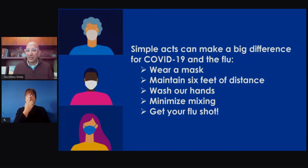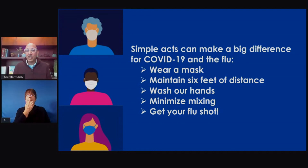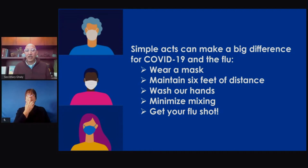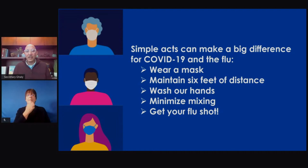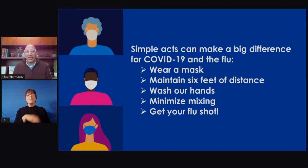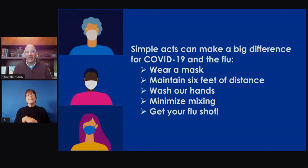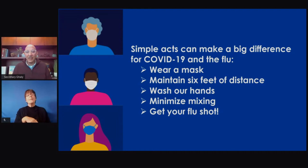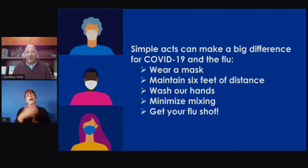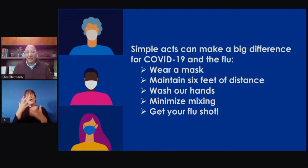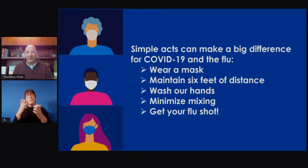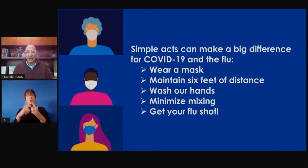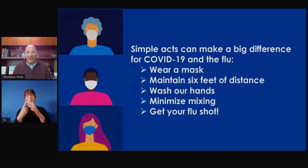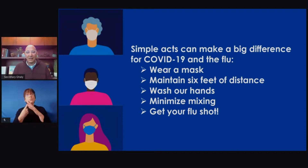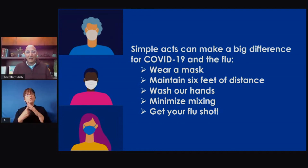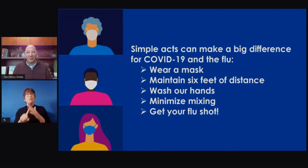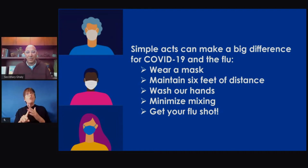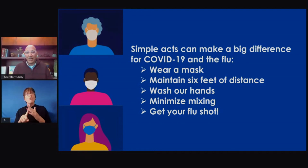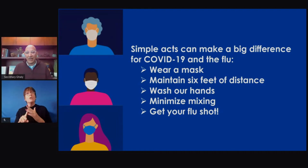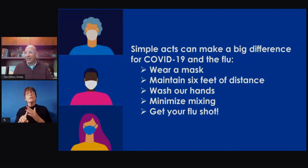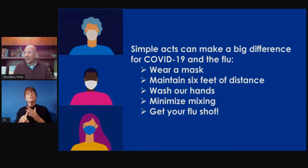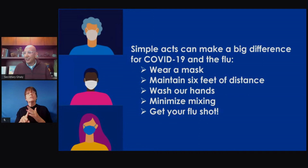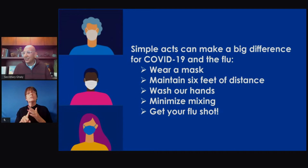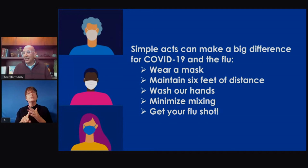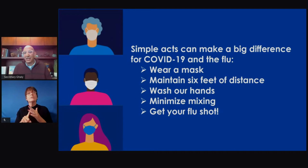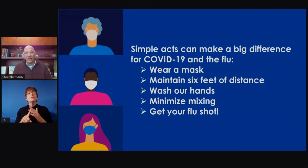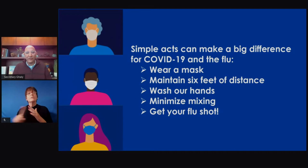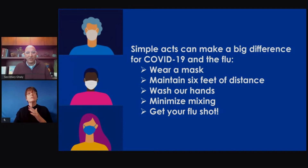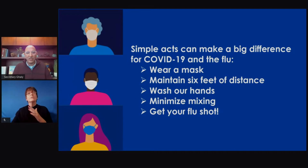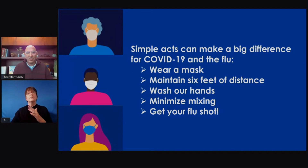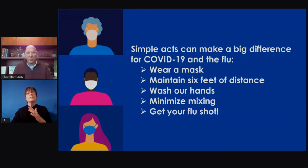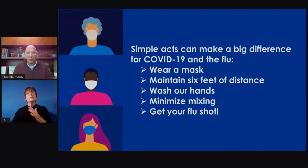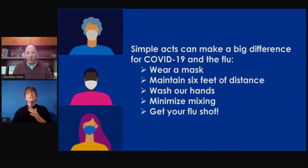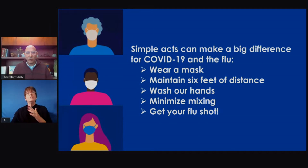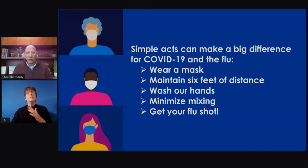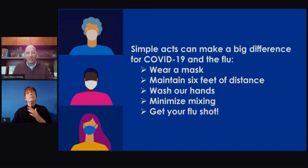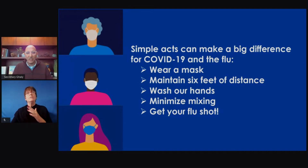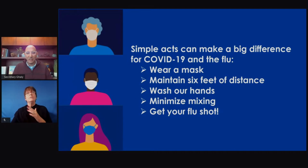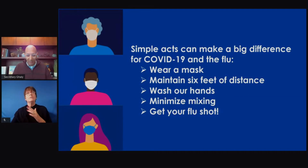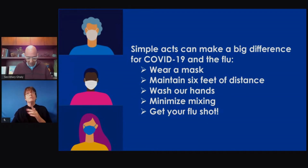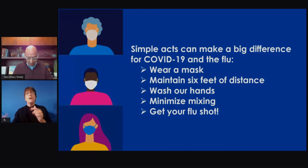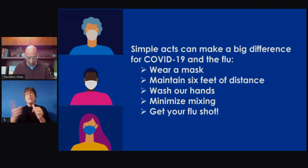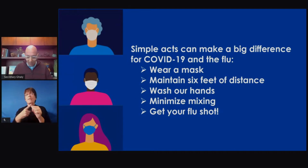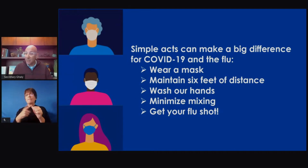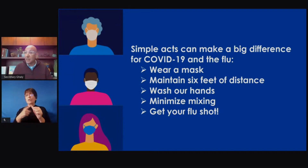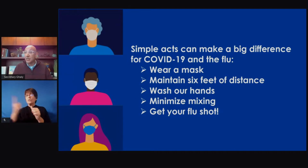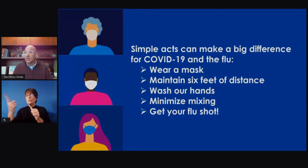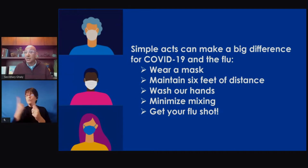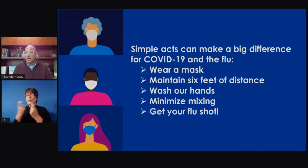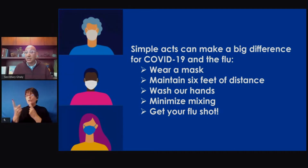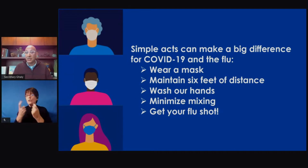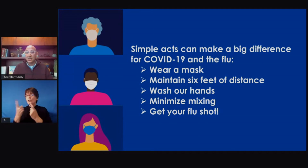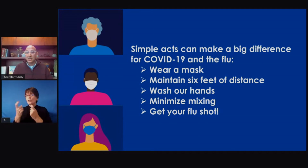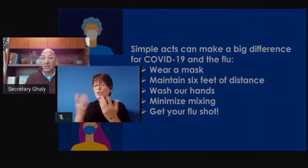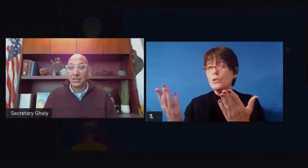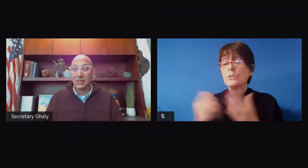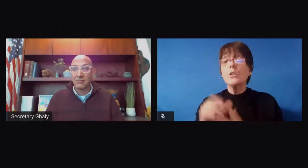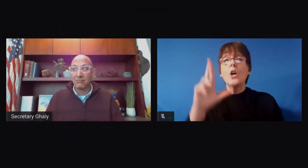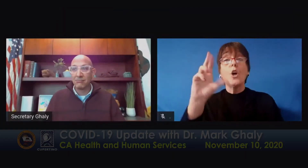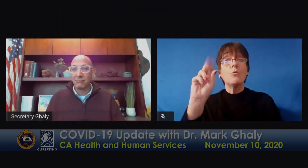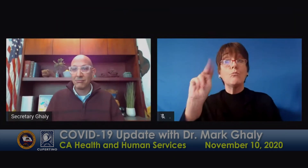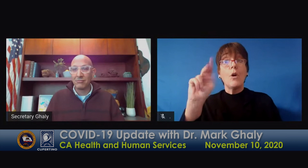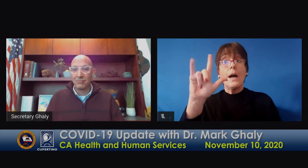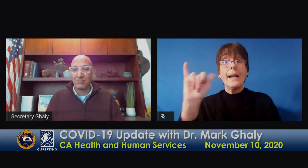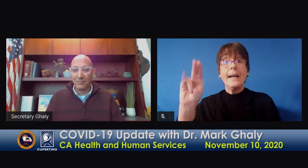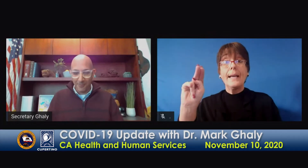want to start by taking the first reporter question. Ron Lynn,